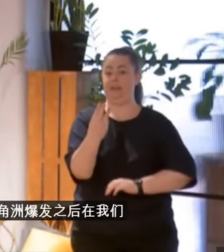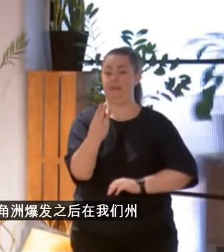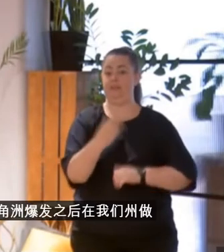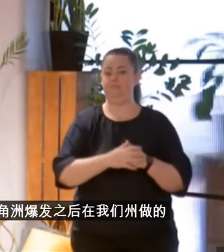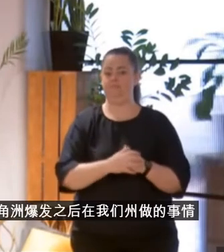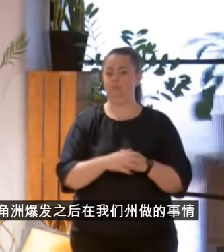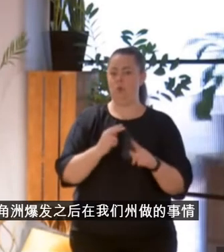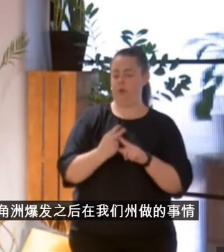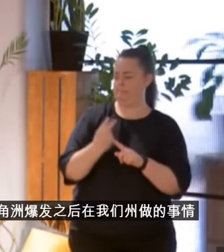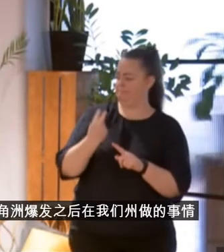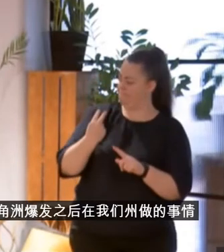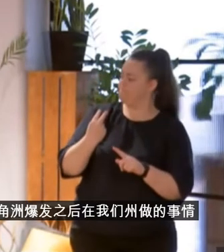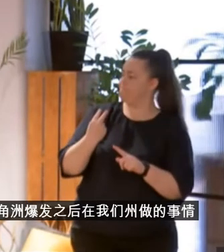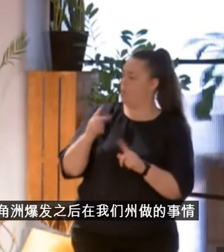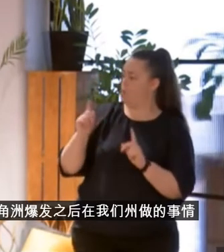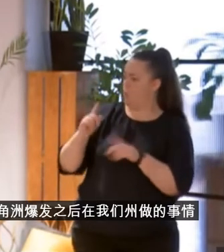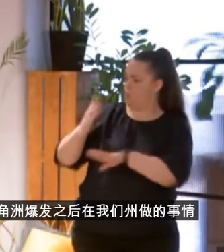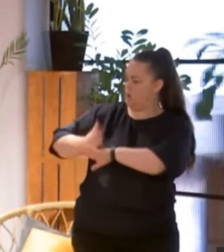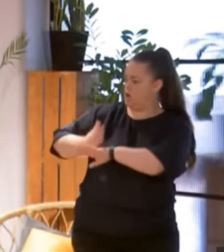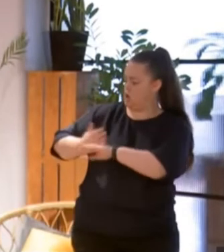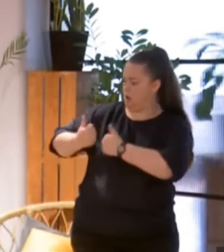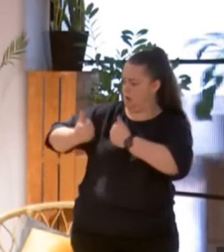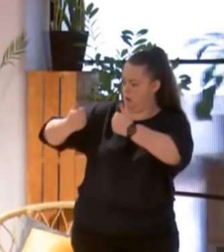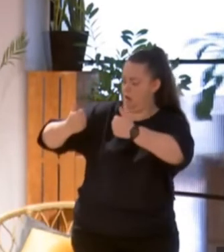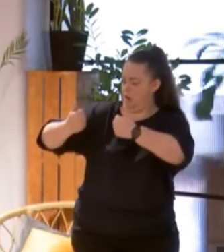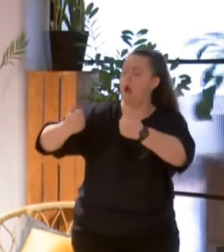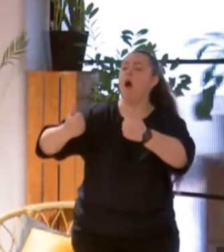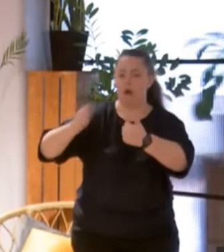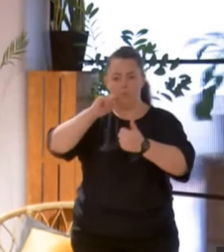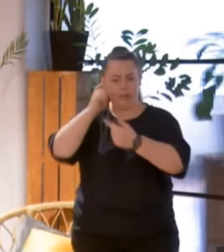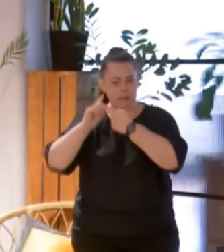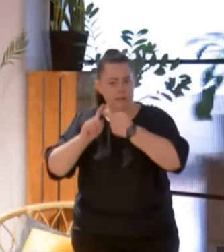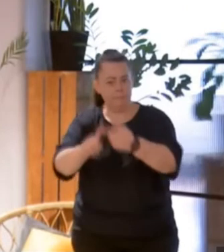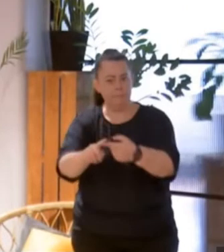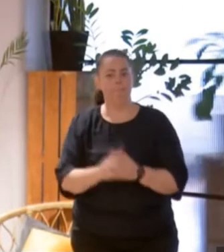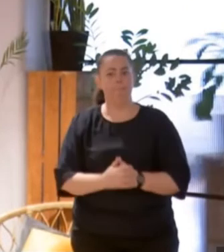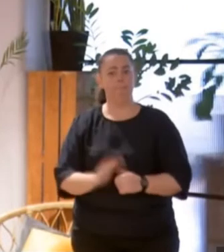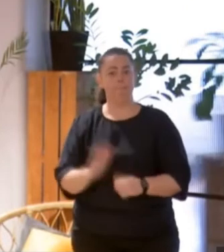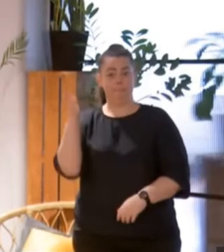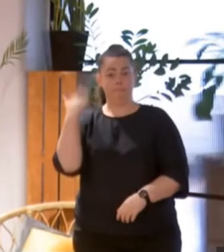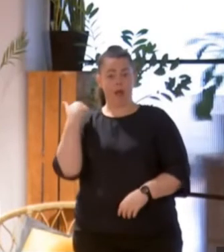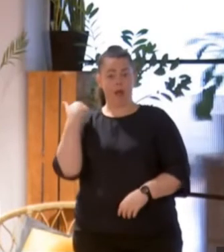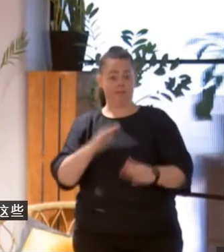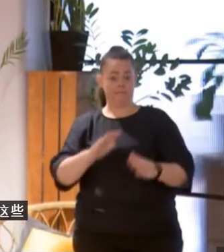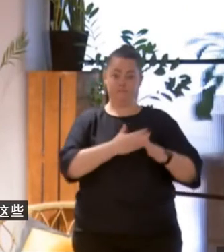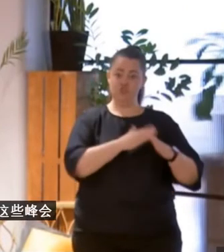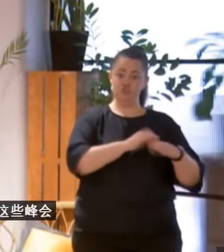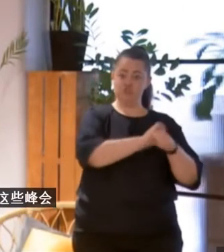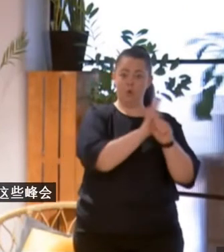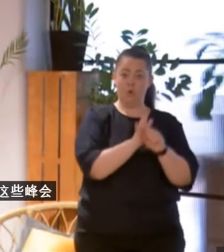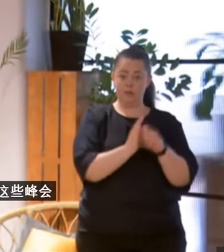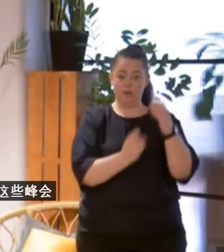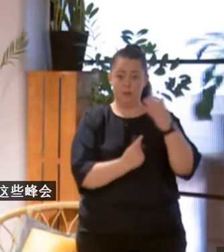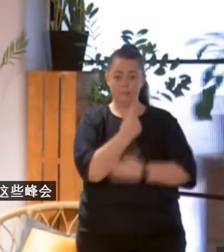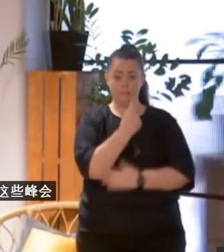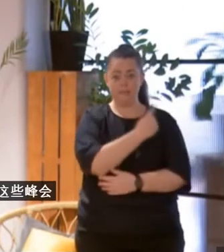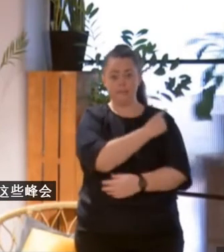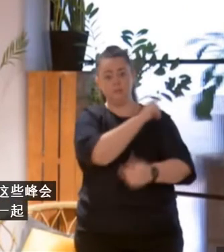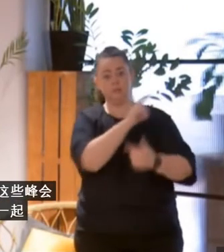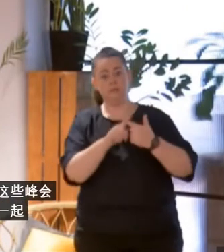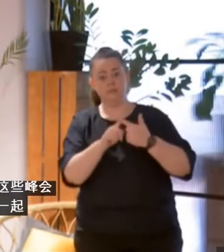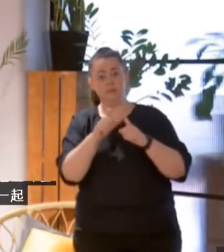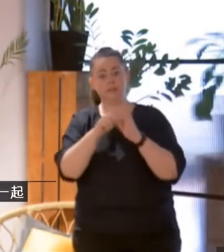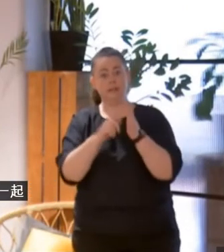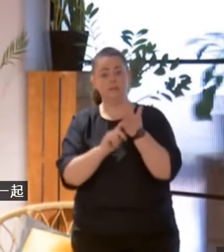our state. Following the outbreak during Alpha and then Delta, we held these summits in Sydney, bringing